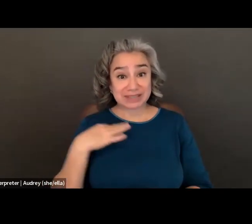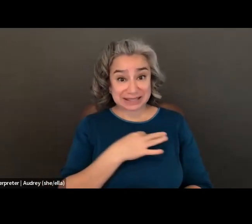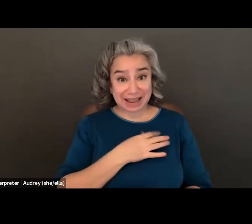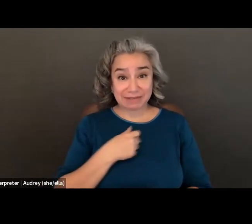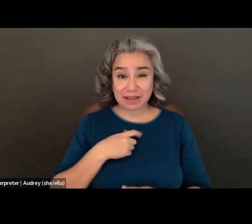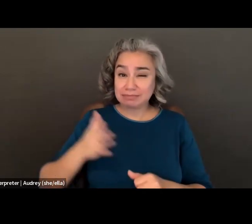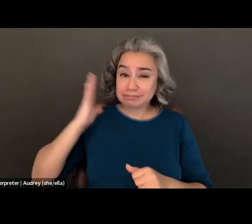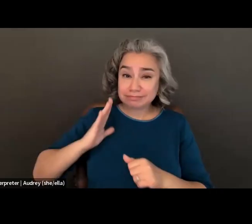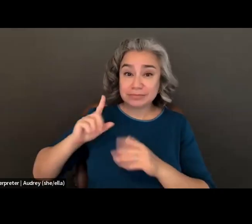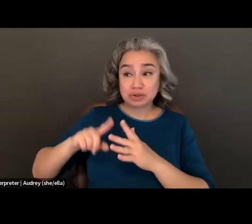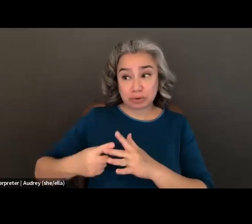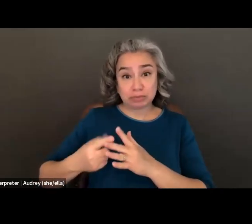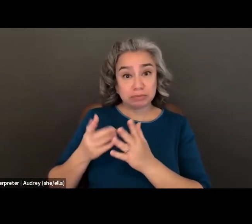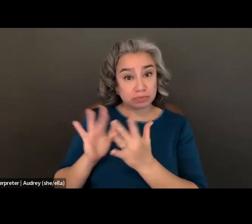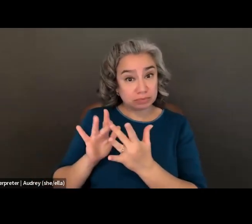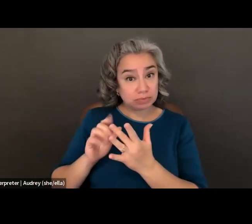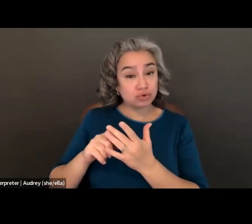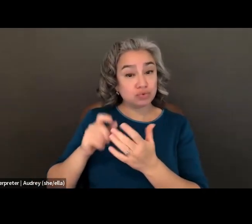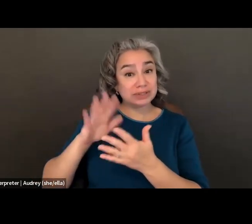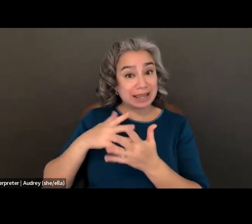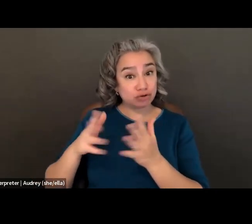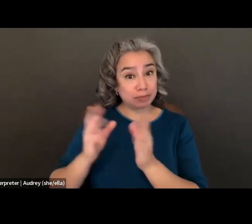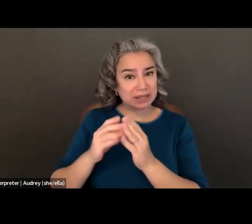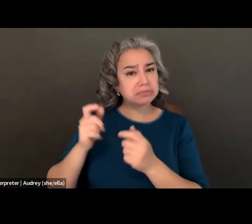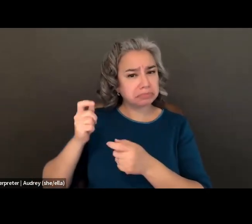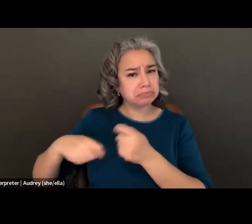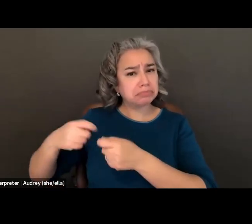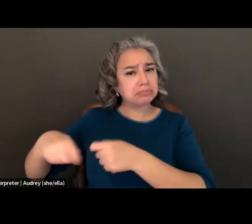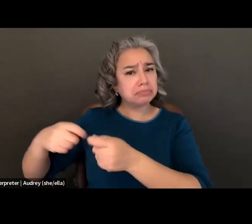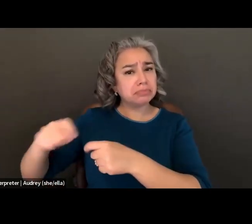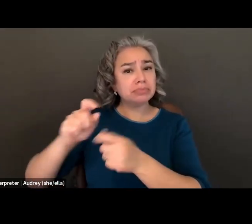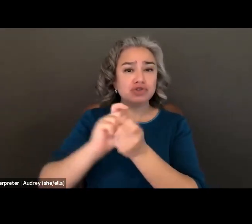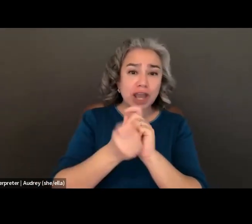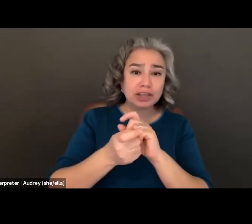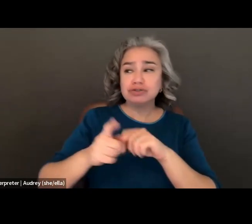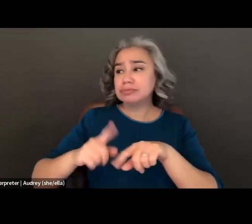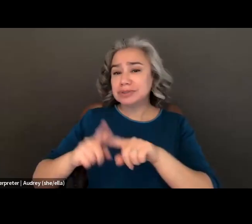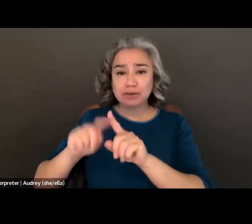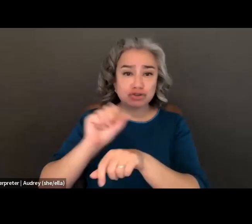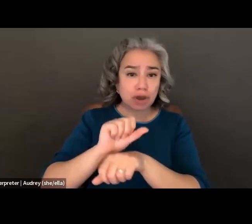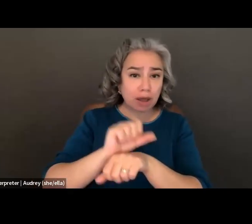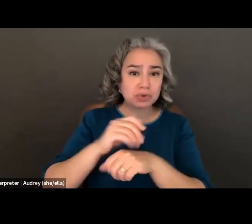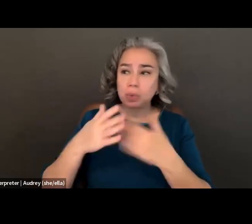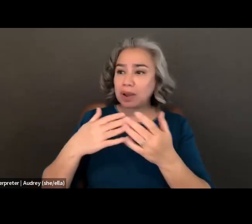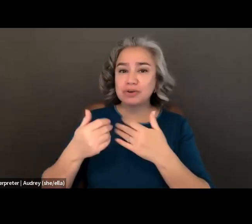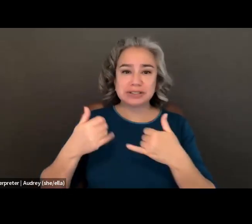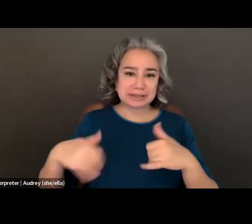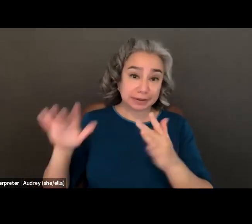schedule meetings have certainly changed jobs in the past 5 years, or moved to other offices, we've still stayed in